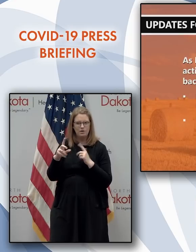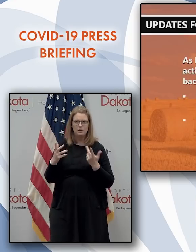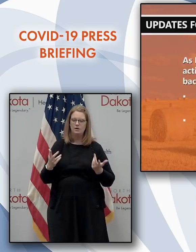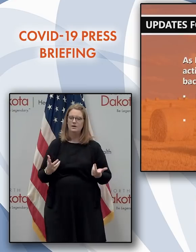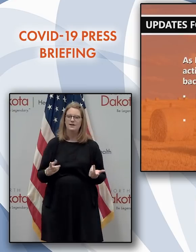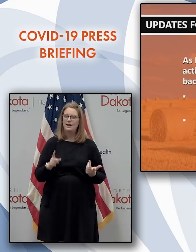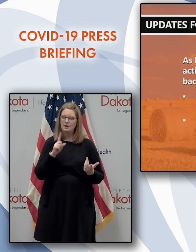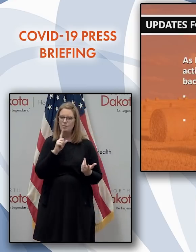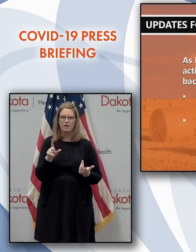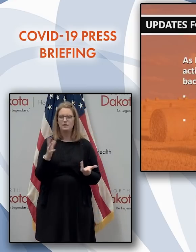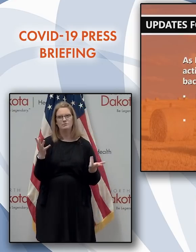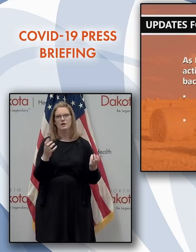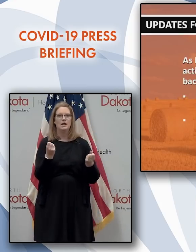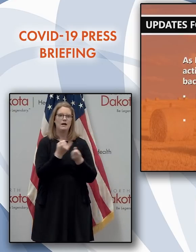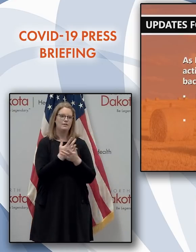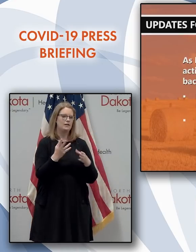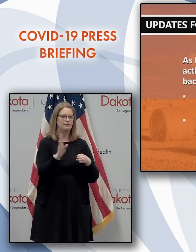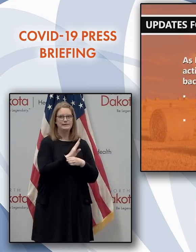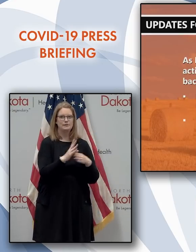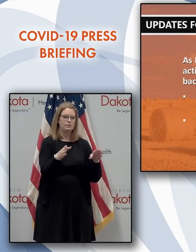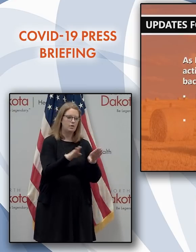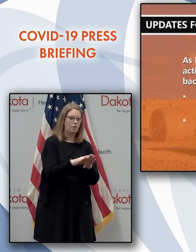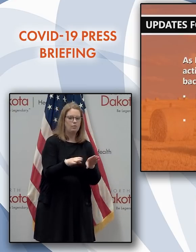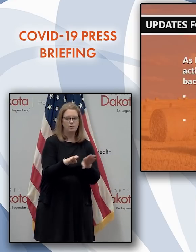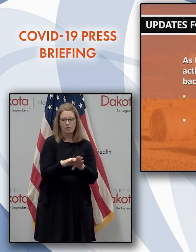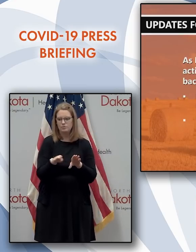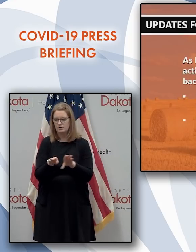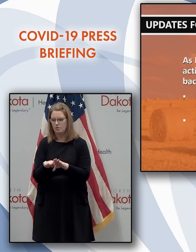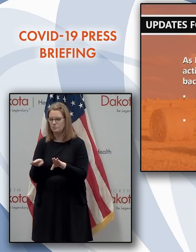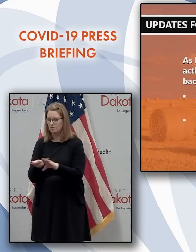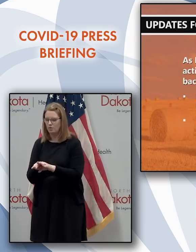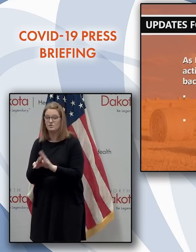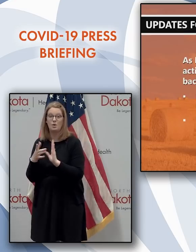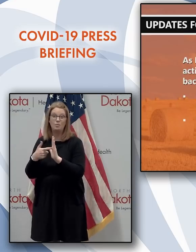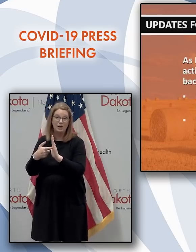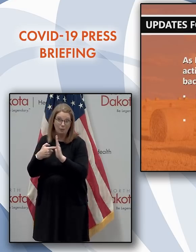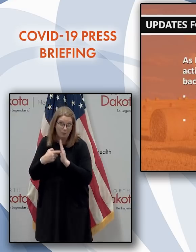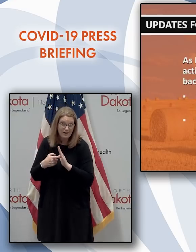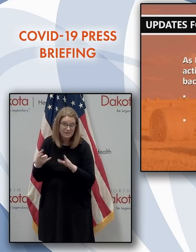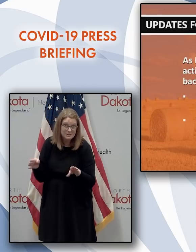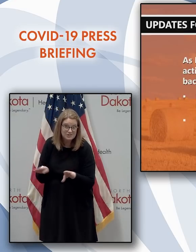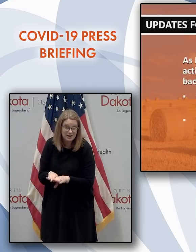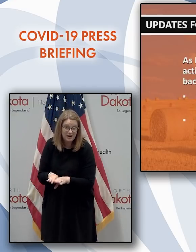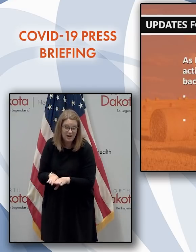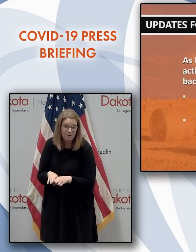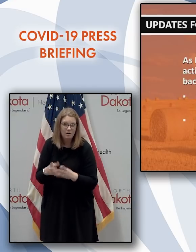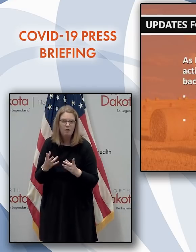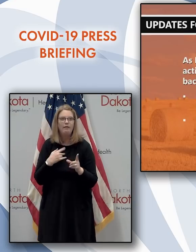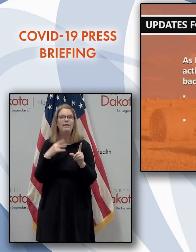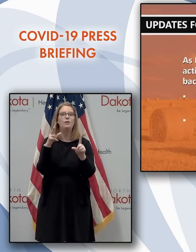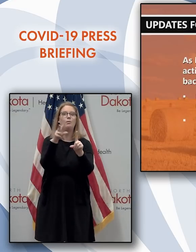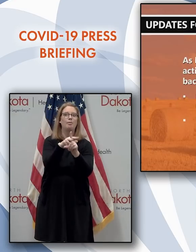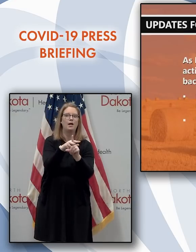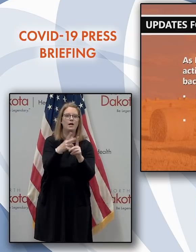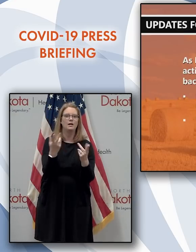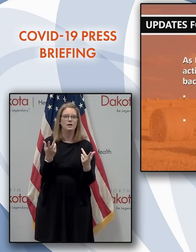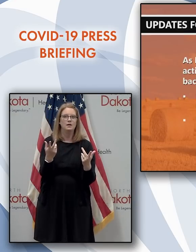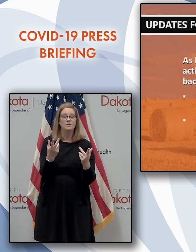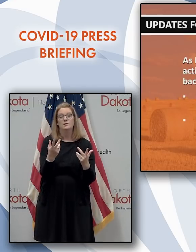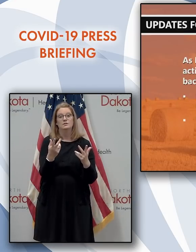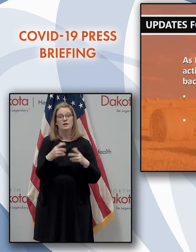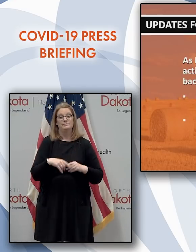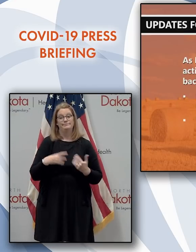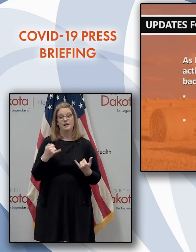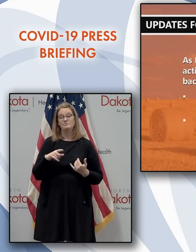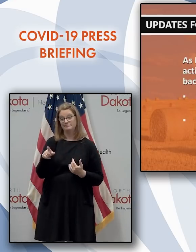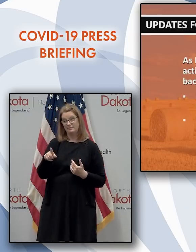was shutting down or being required in some cases to be shut down during the midst of the COVID pandemic, to require someone to